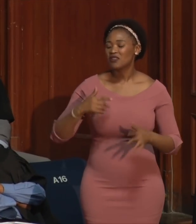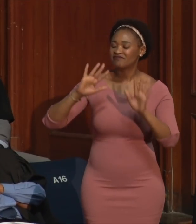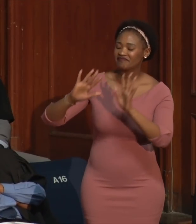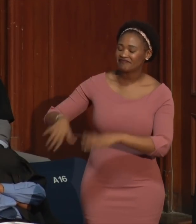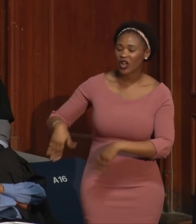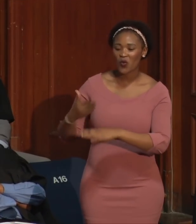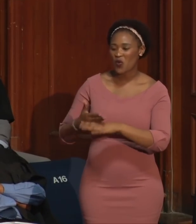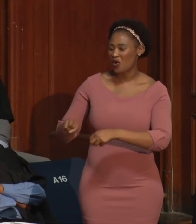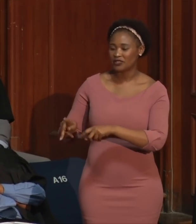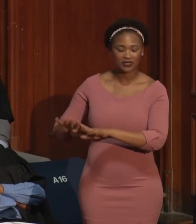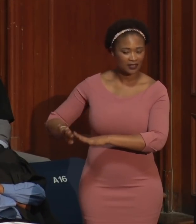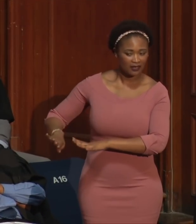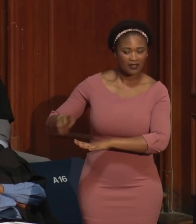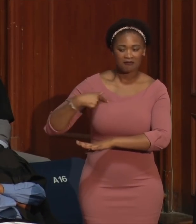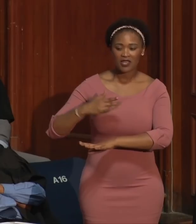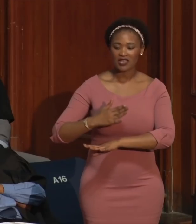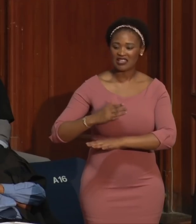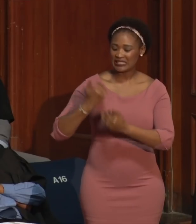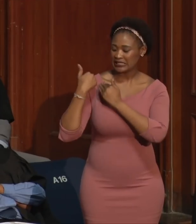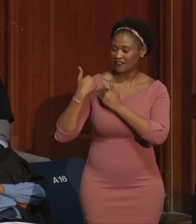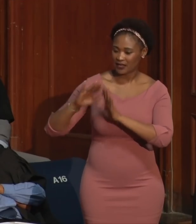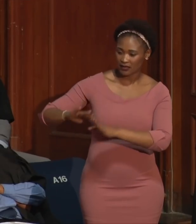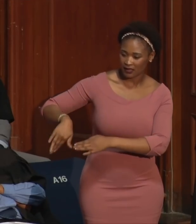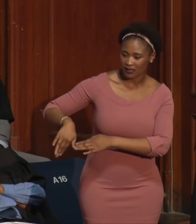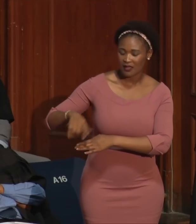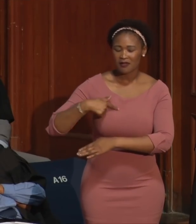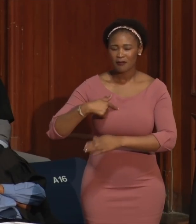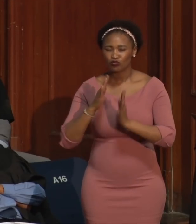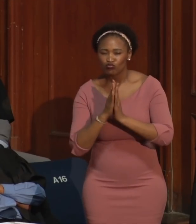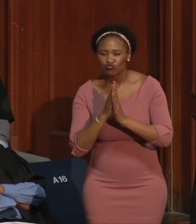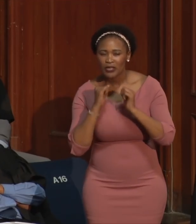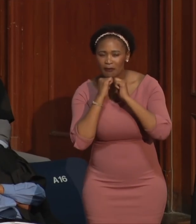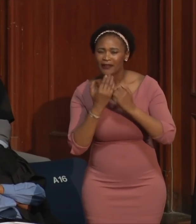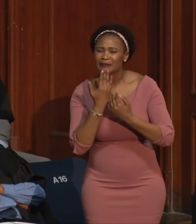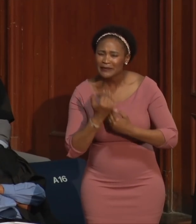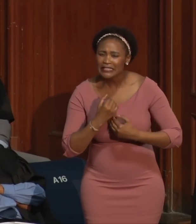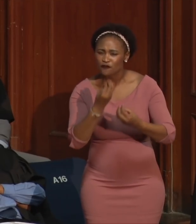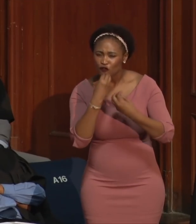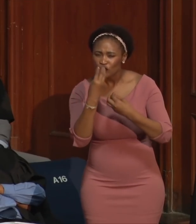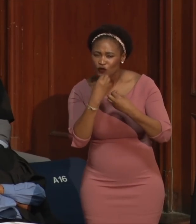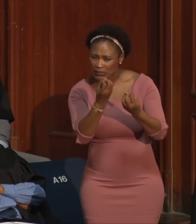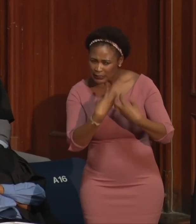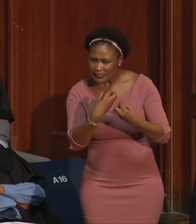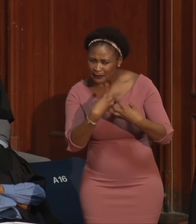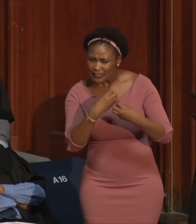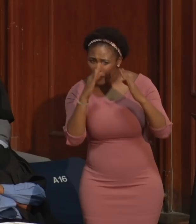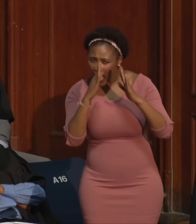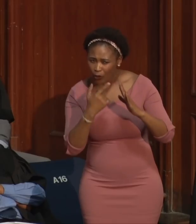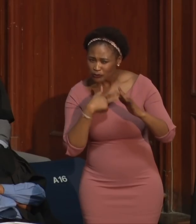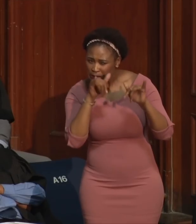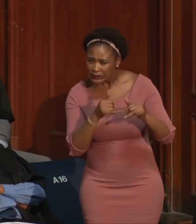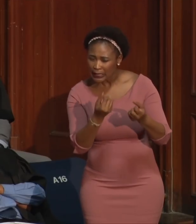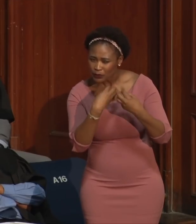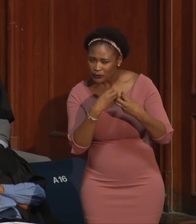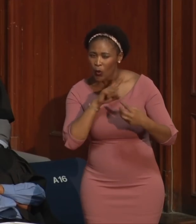opportunities and guaranteed safety and convinced my parents to continue to house and feed me for a few years while I continued